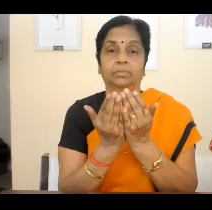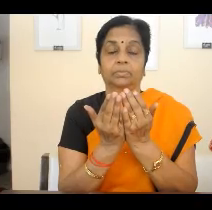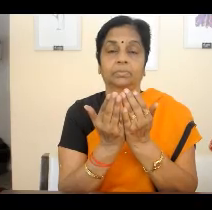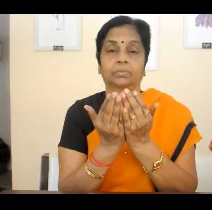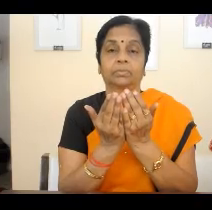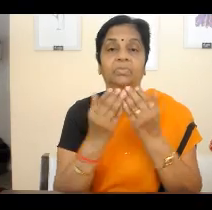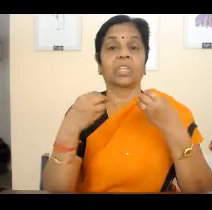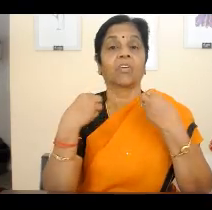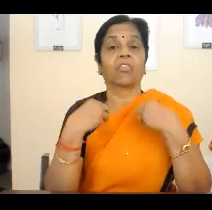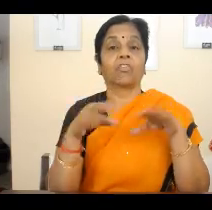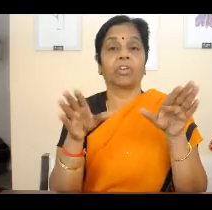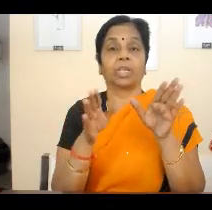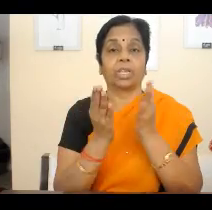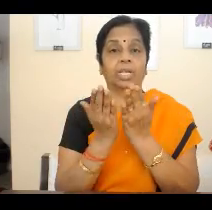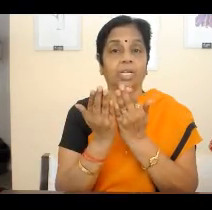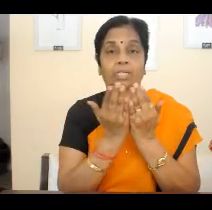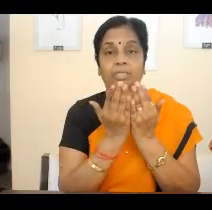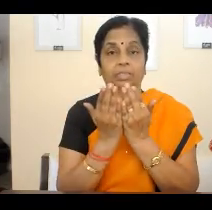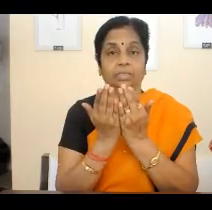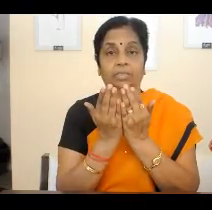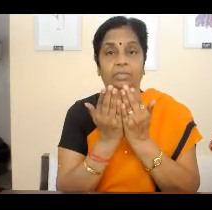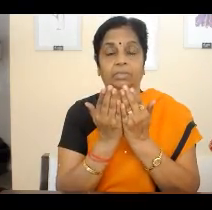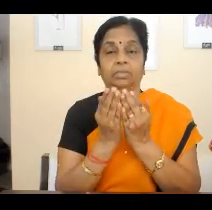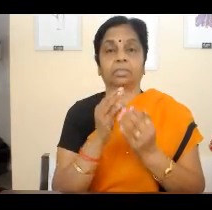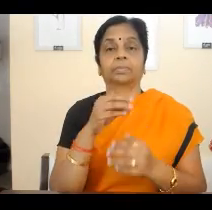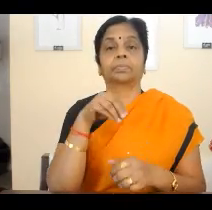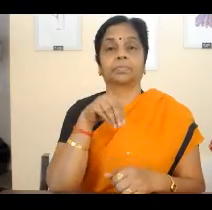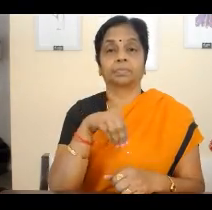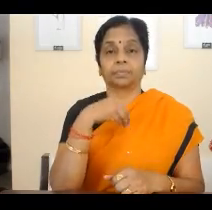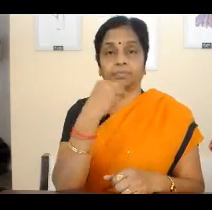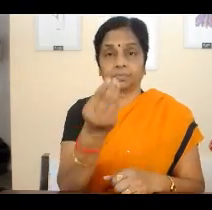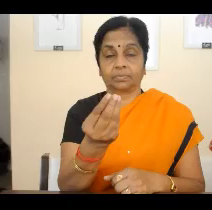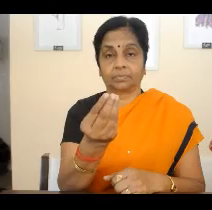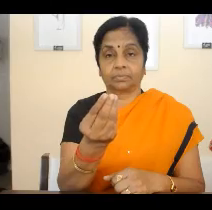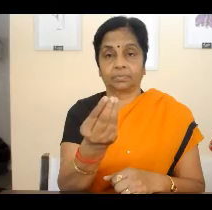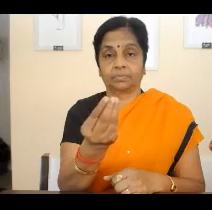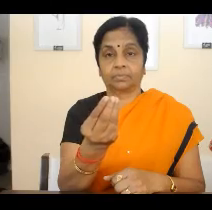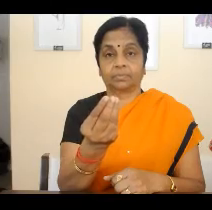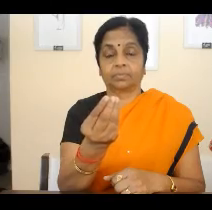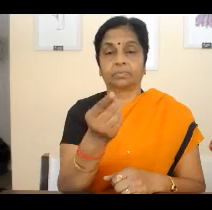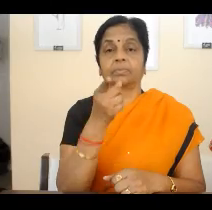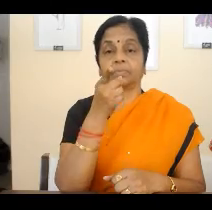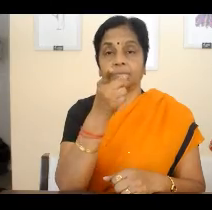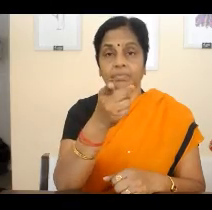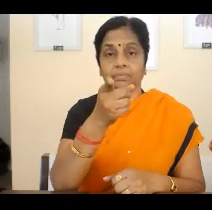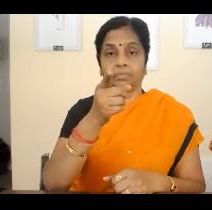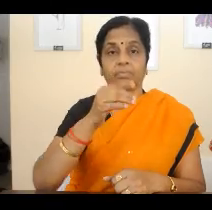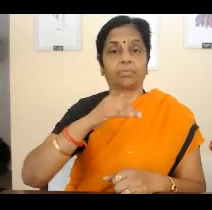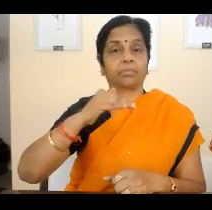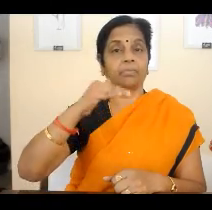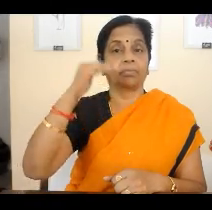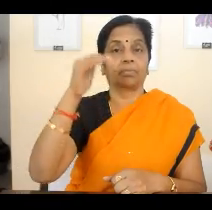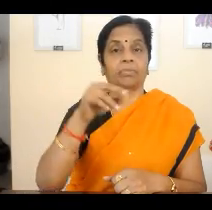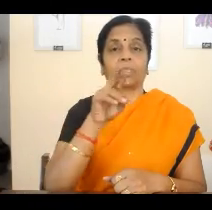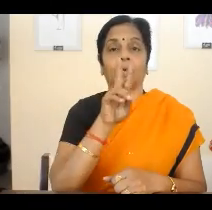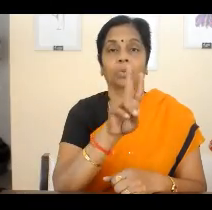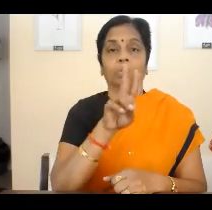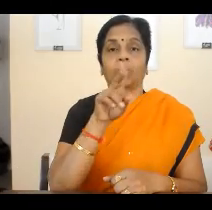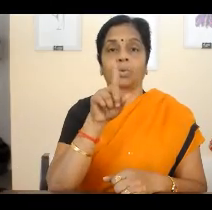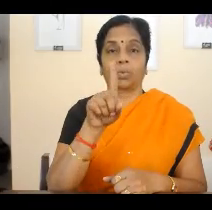Free education should be given to the age of 21